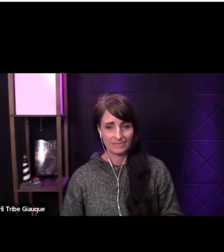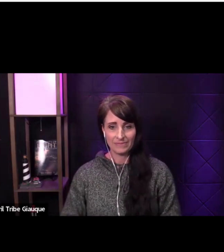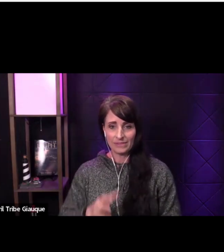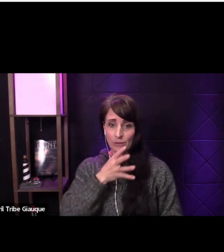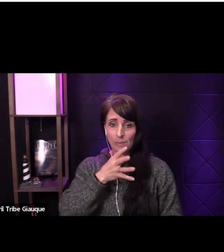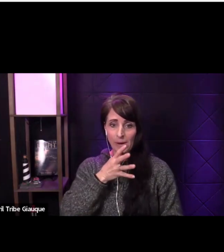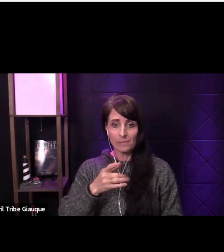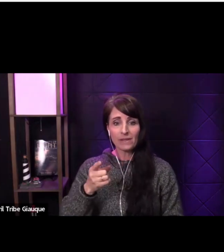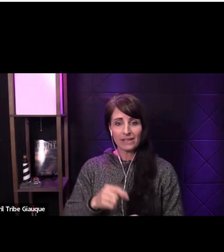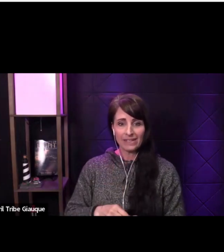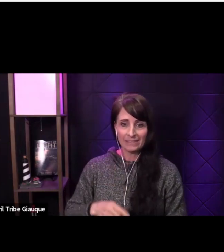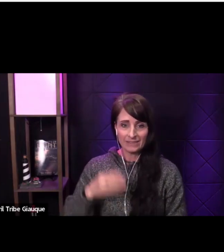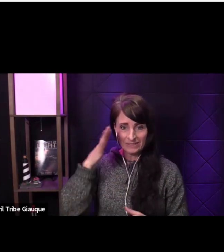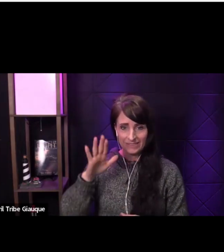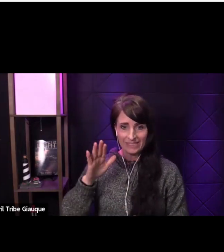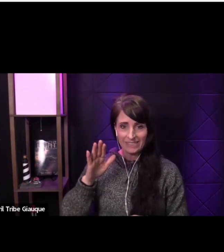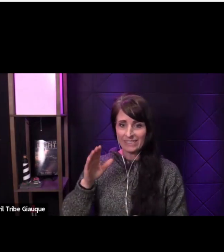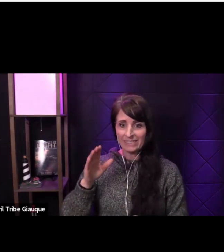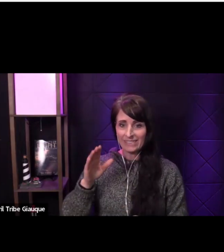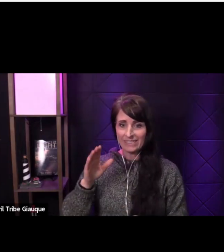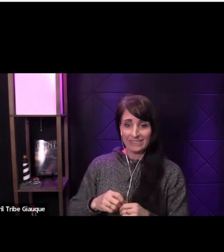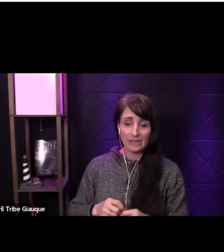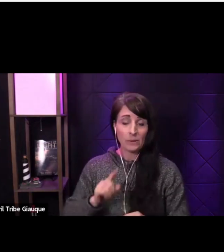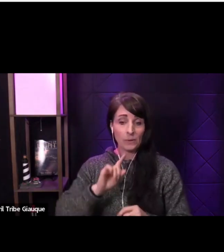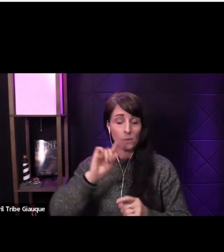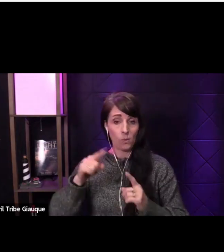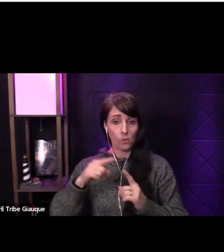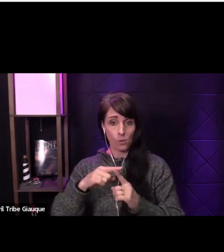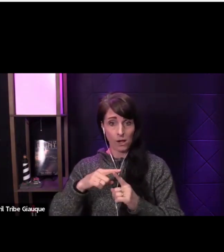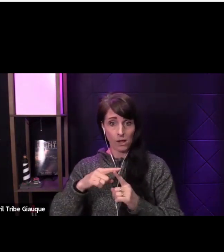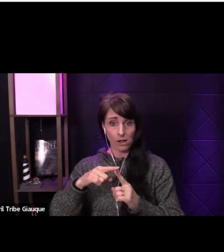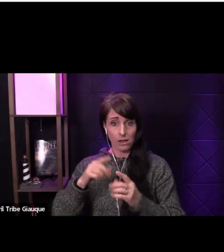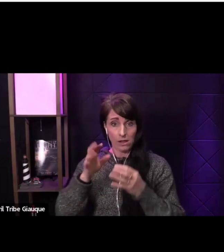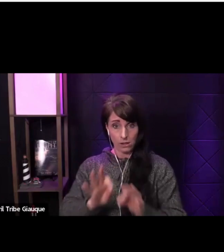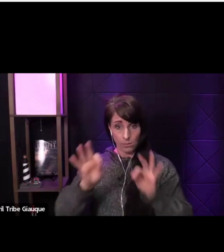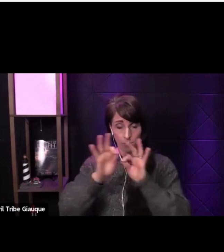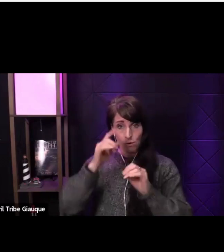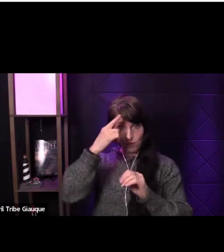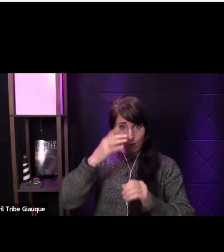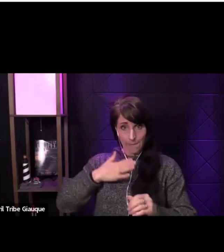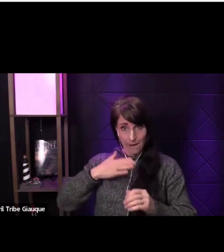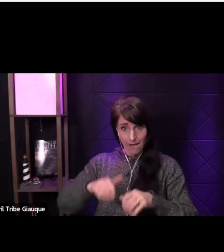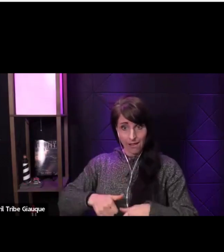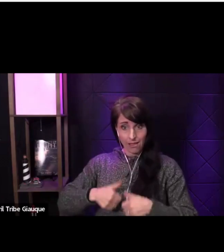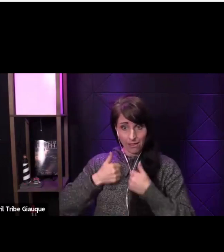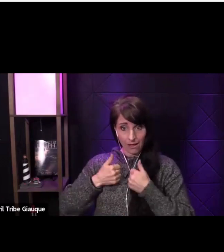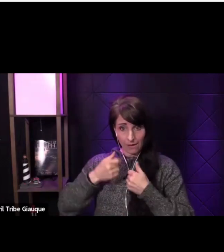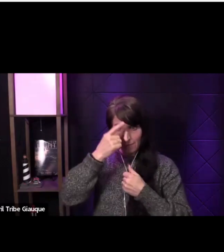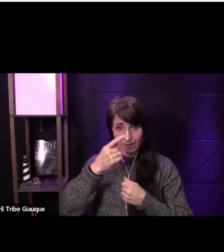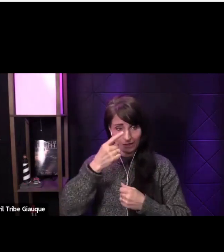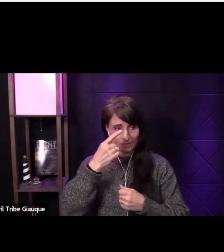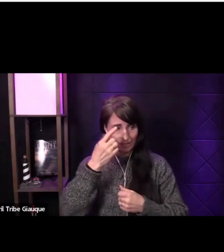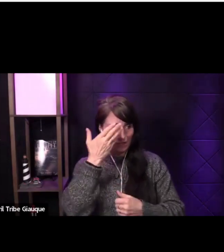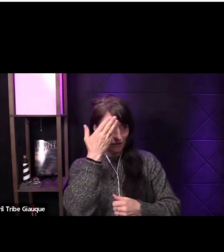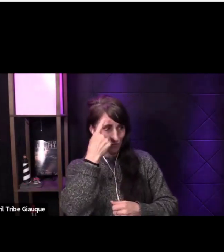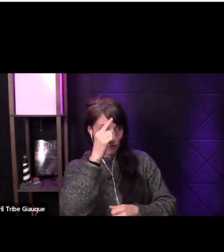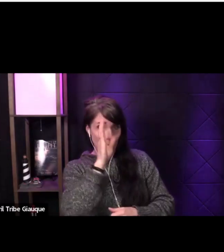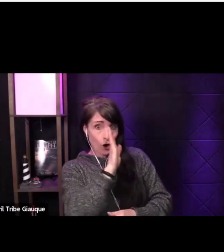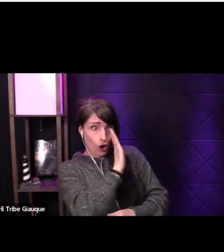So Mom? Well, it's important for my life because of what it does for her.